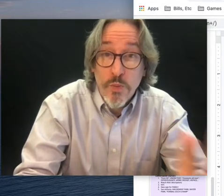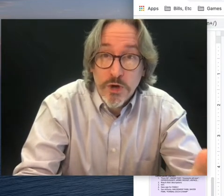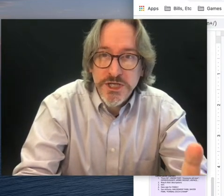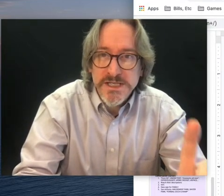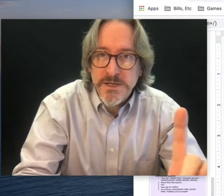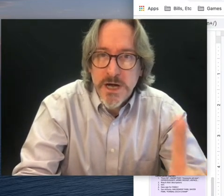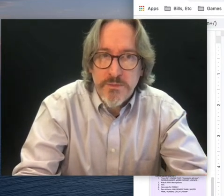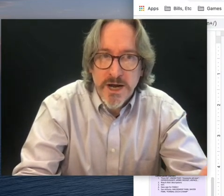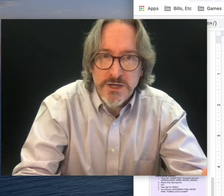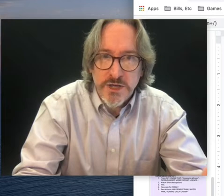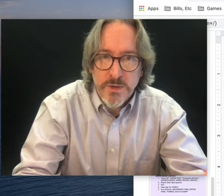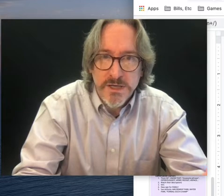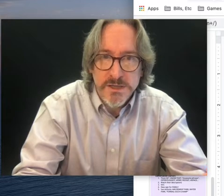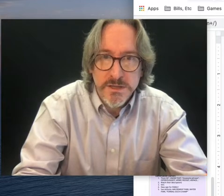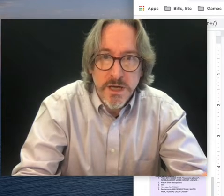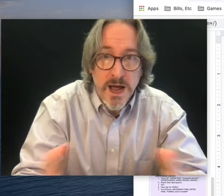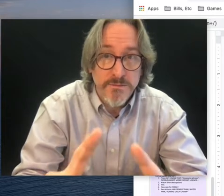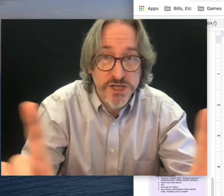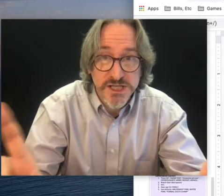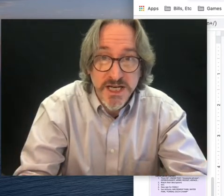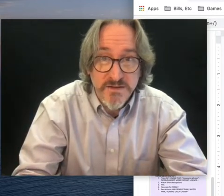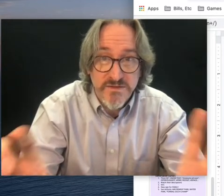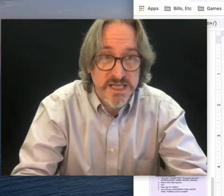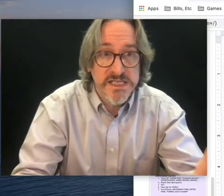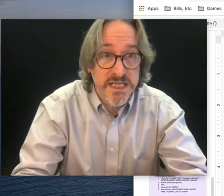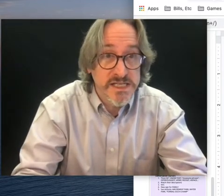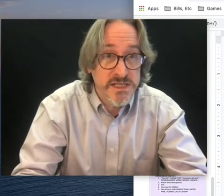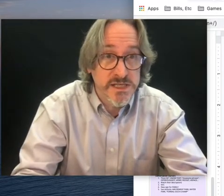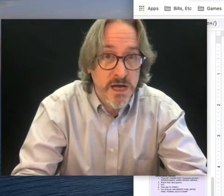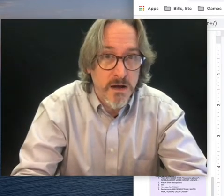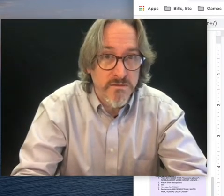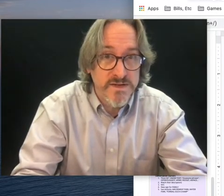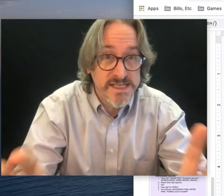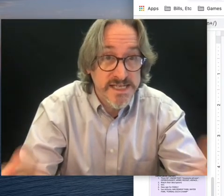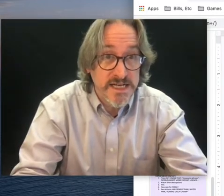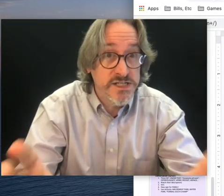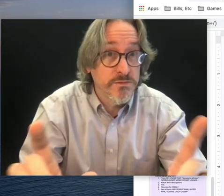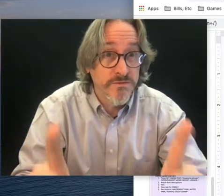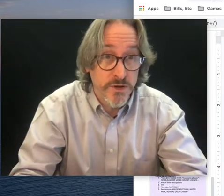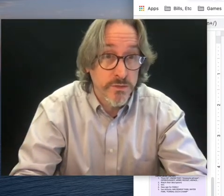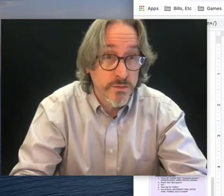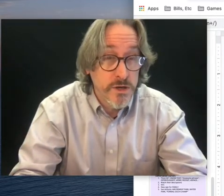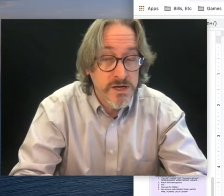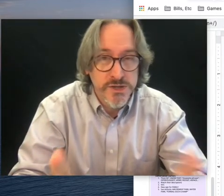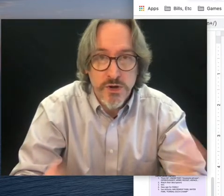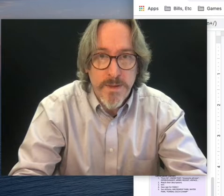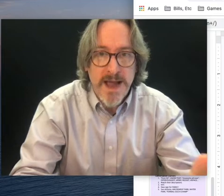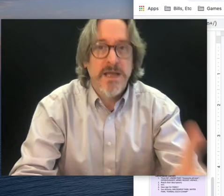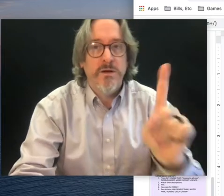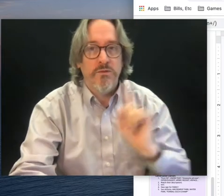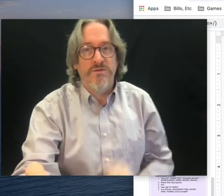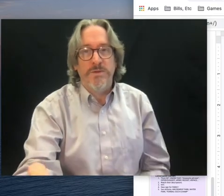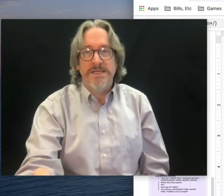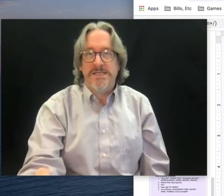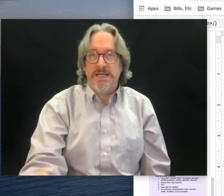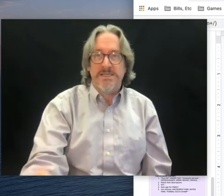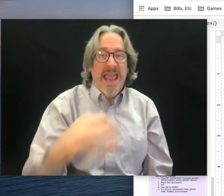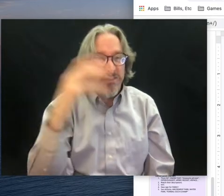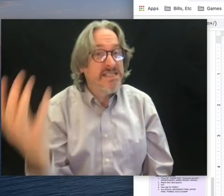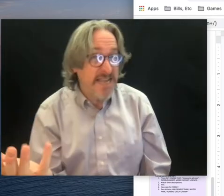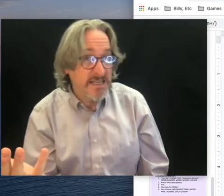Now the worksheets in the comprehension quiz, I'm just going to give these lists of cities to review. So go back, review